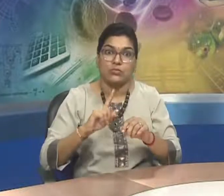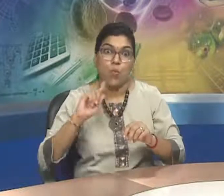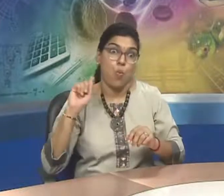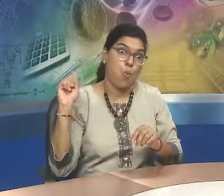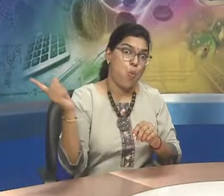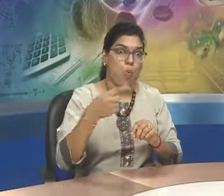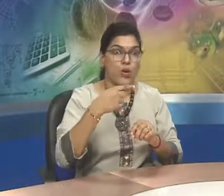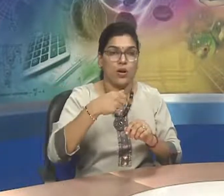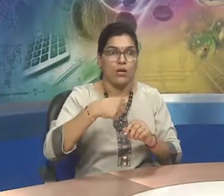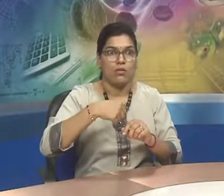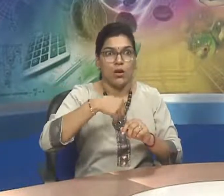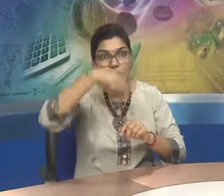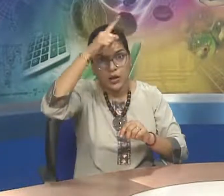are not absolute,